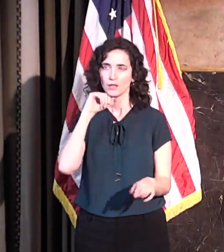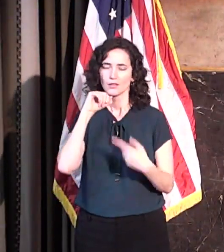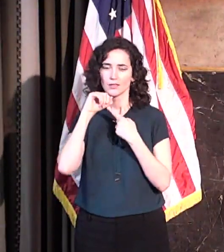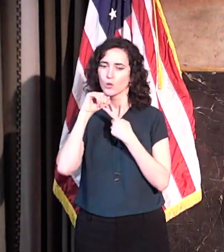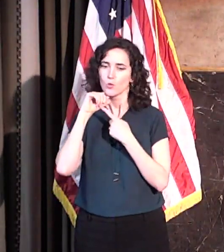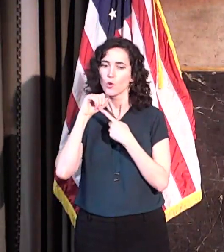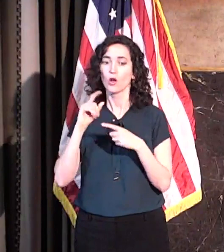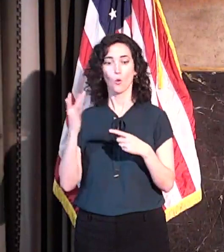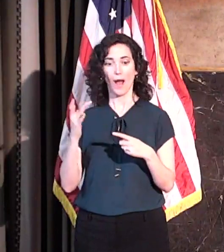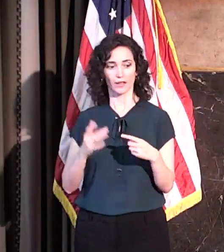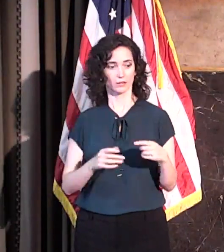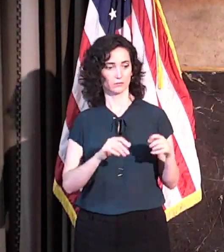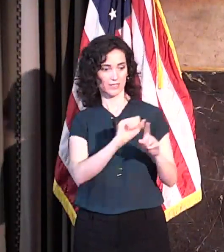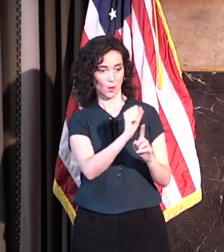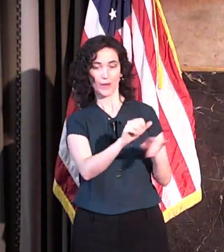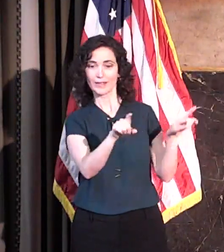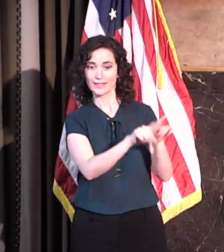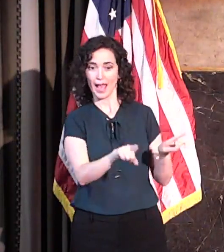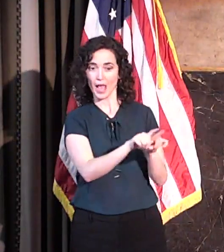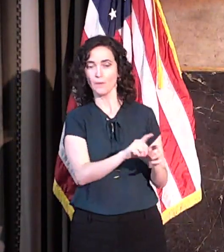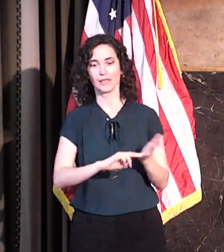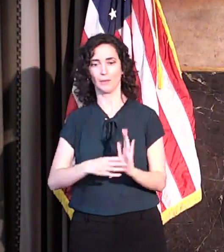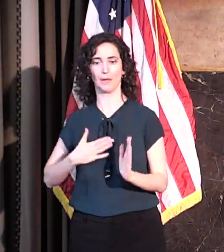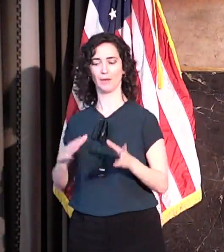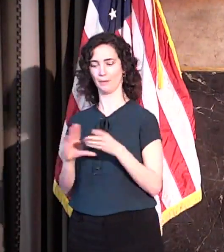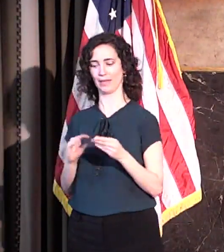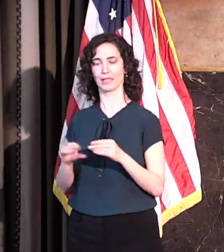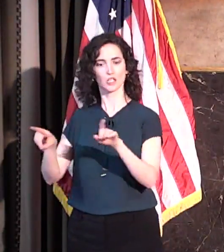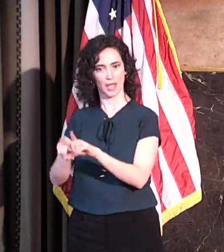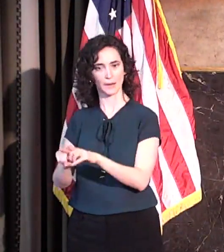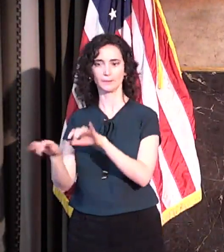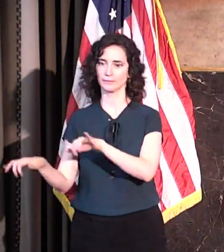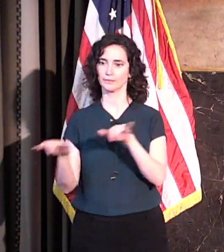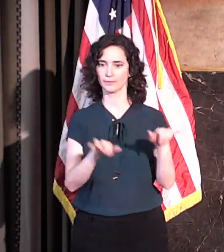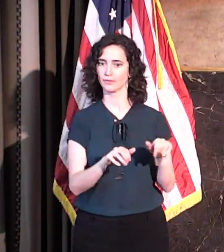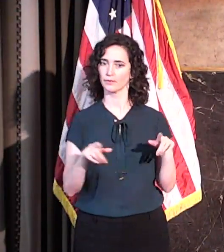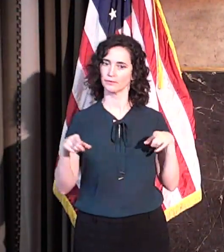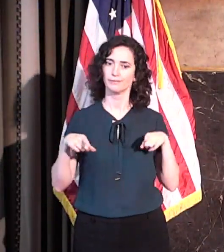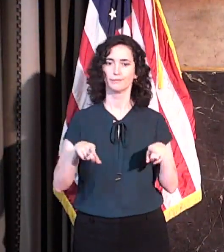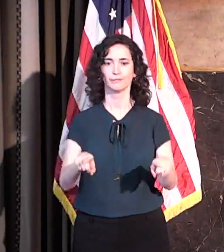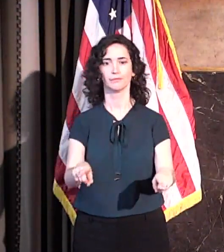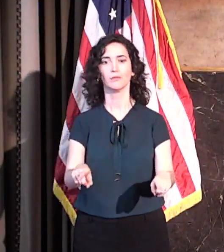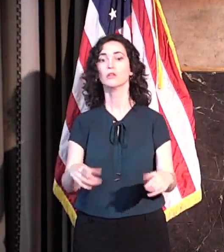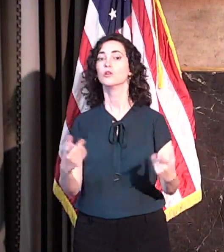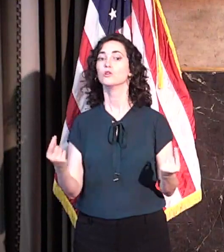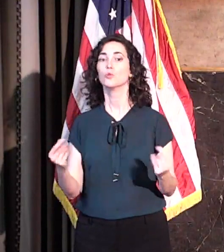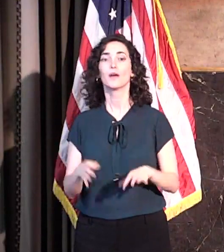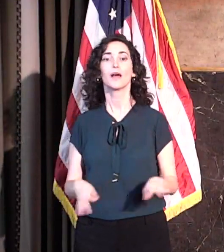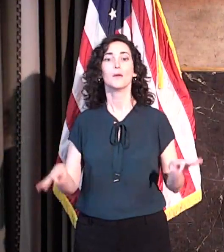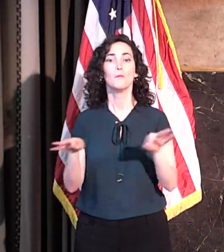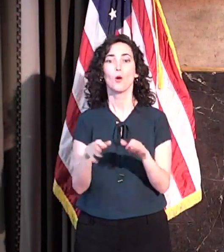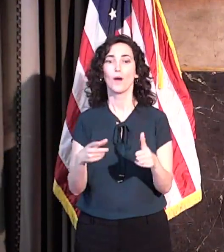same. The number one thing we can do right now, besides continuing to wear our masks, is to get